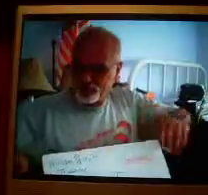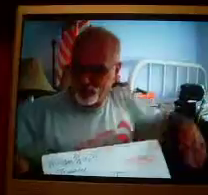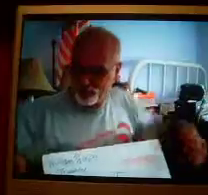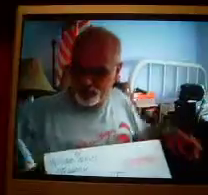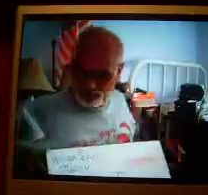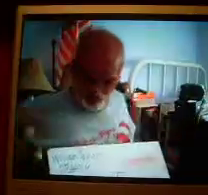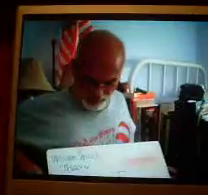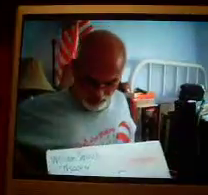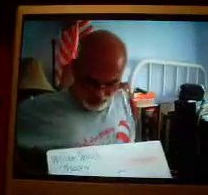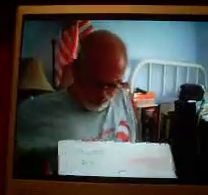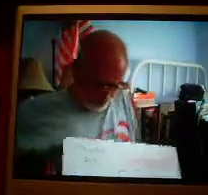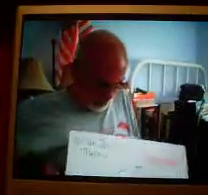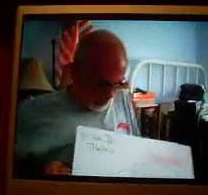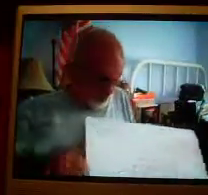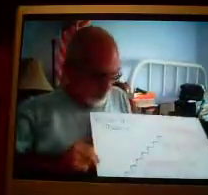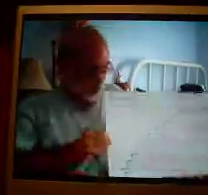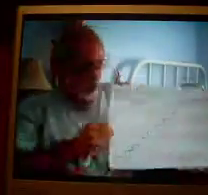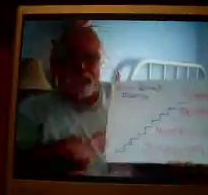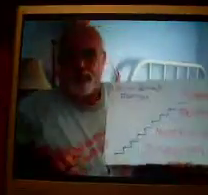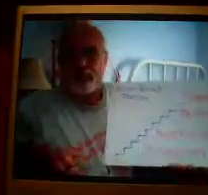Let me write in the numbers.